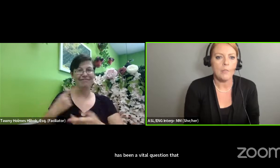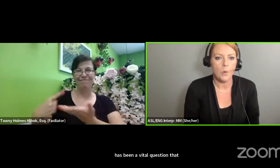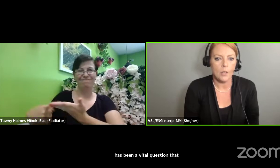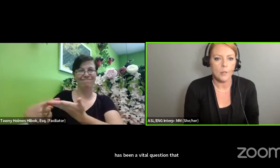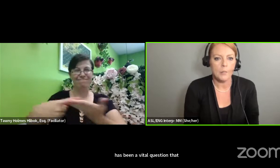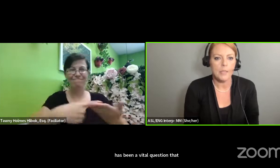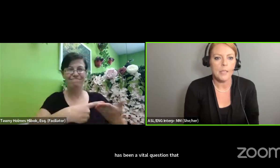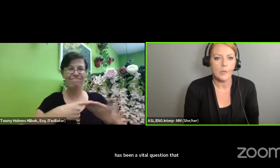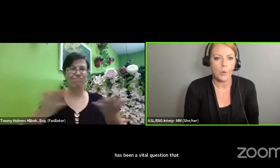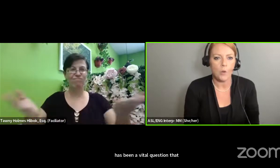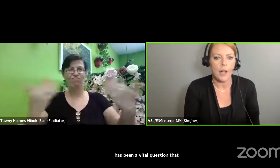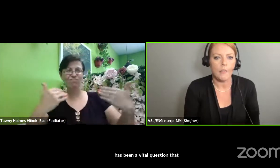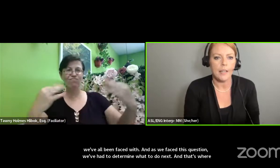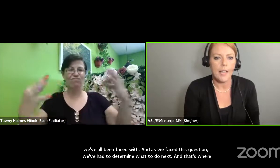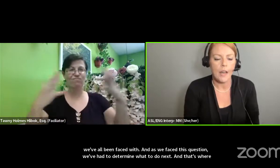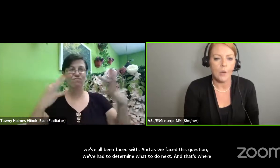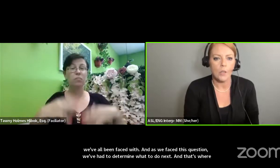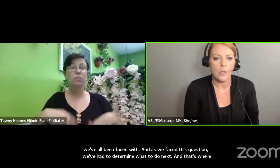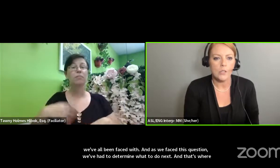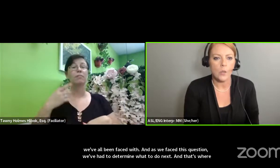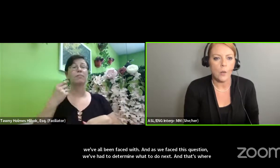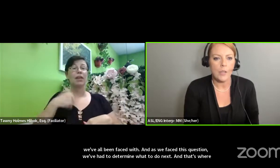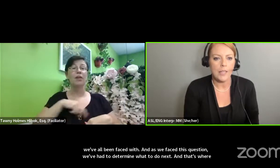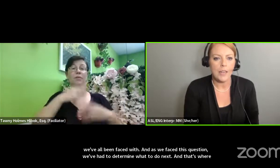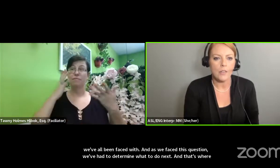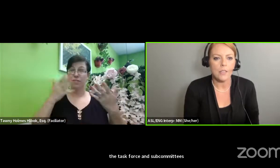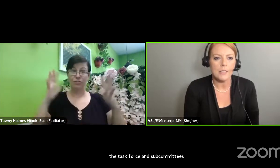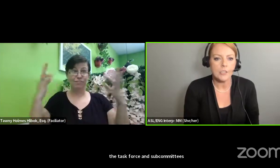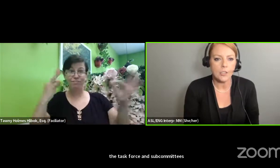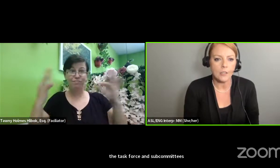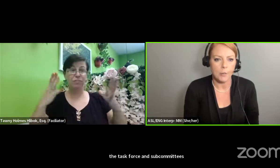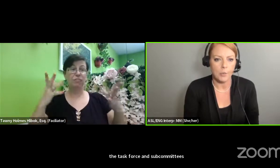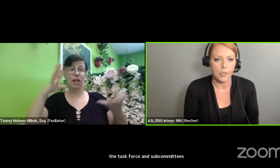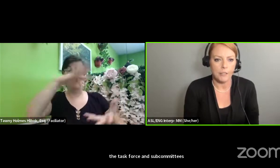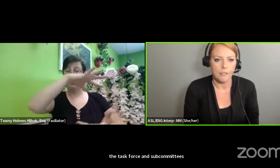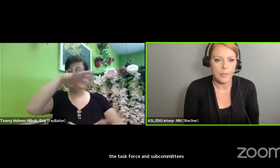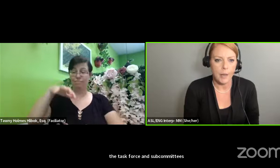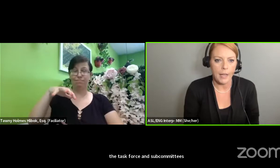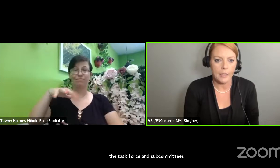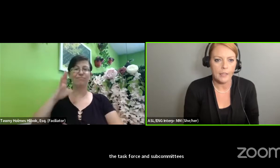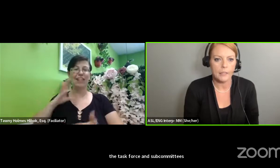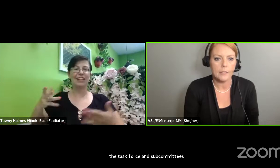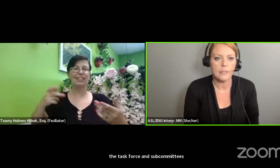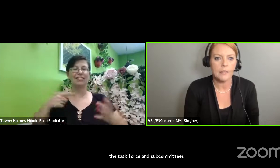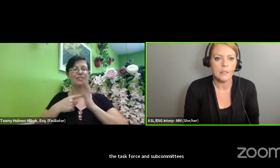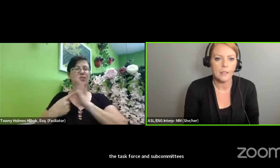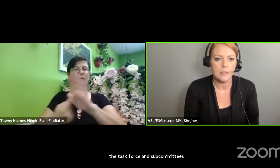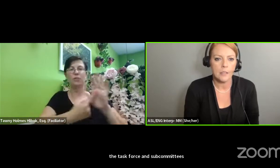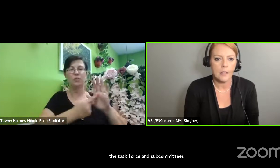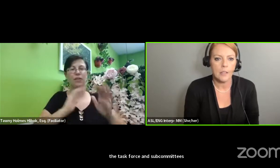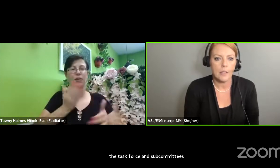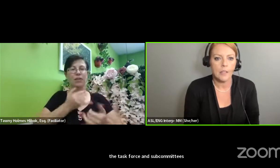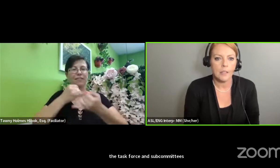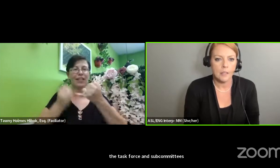the public forum is where we're at right now, so that we can gather additional input and feedback